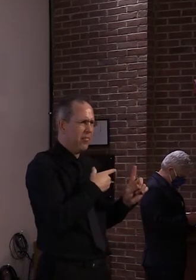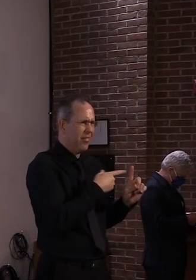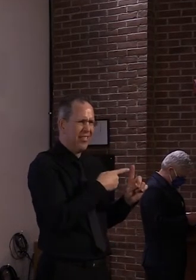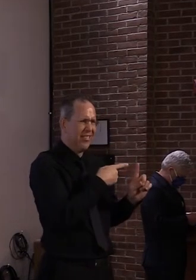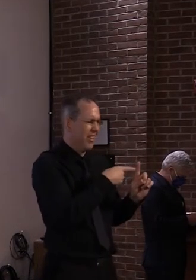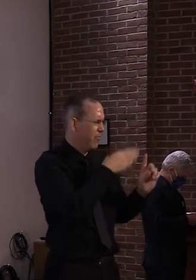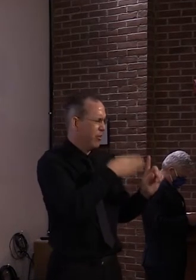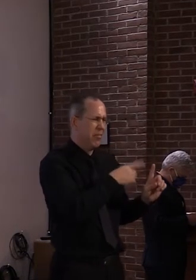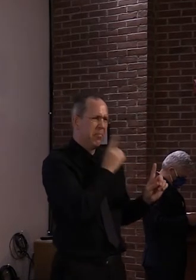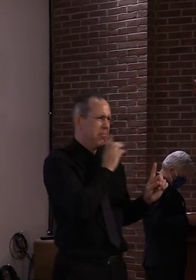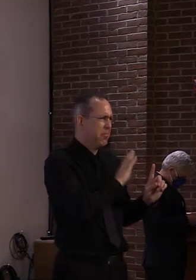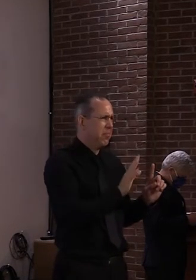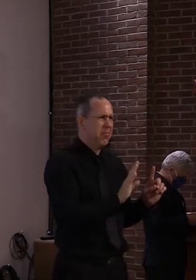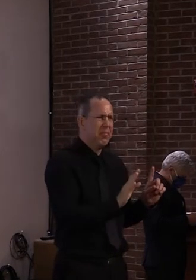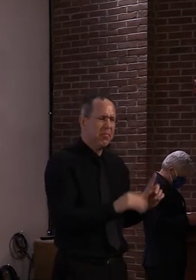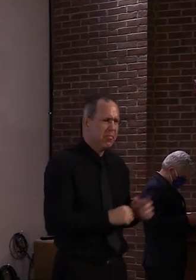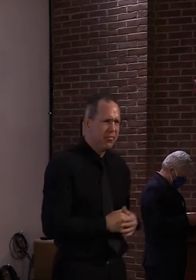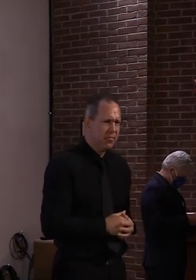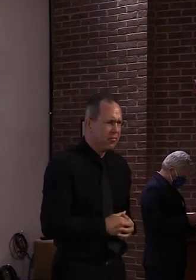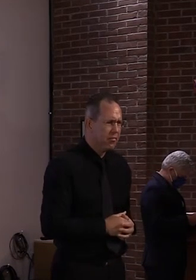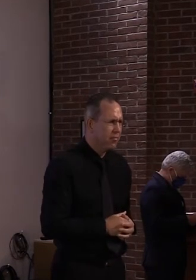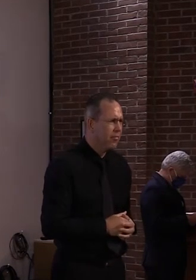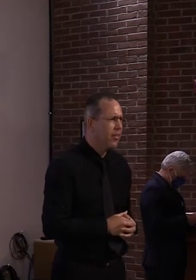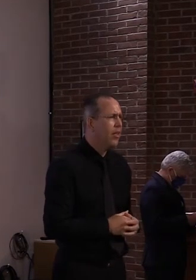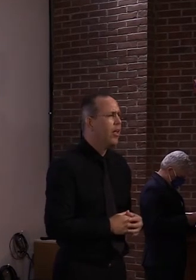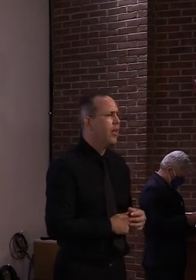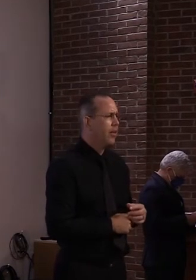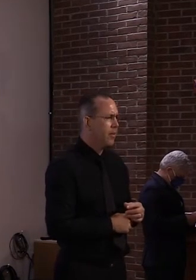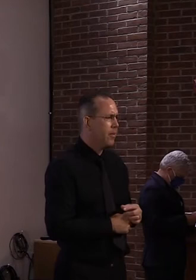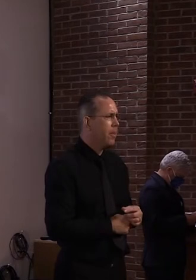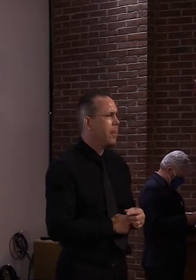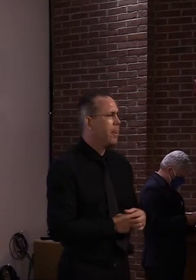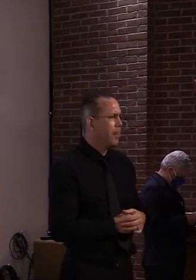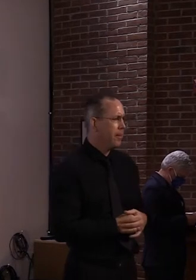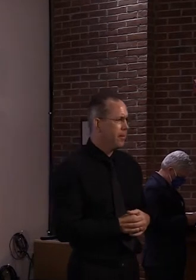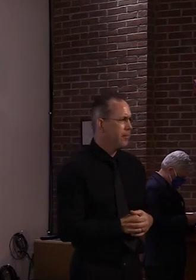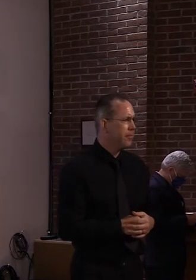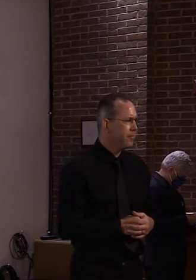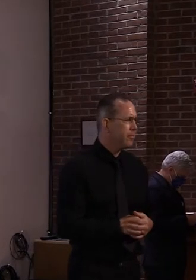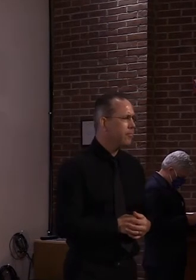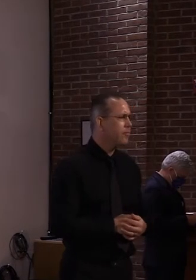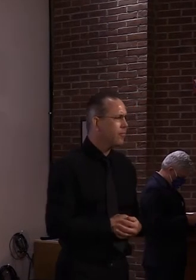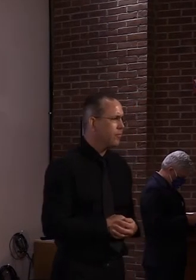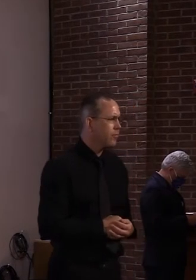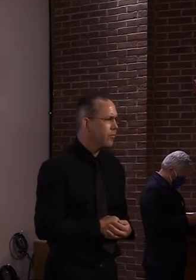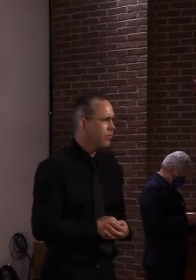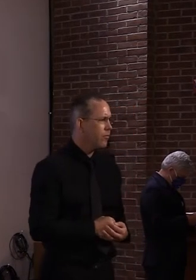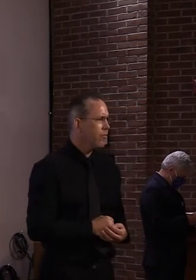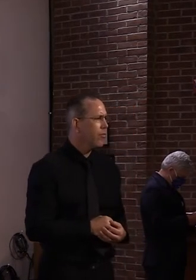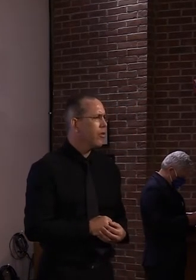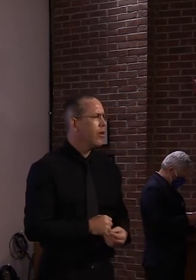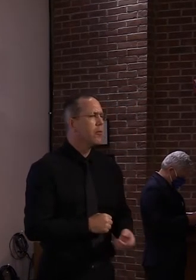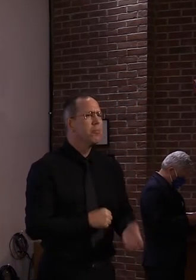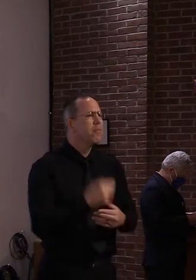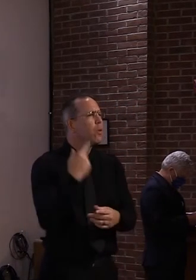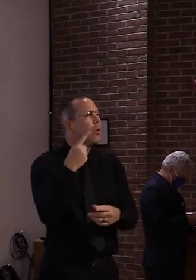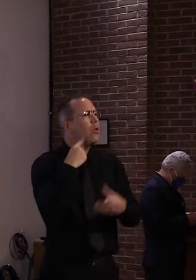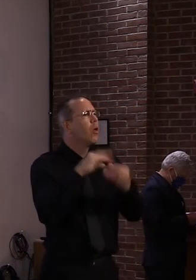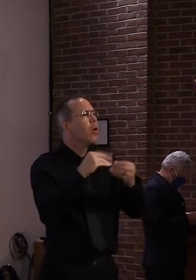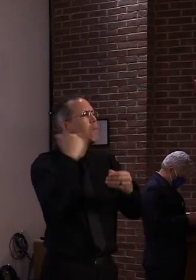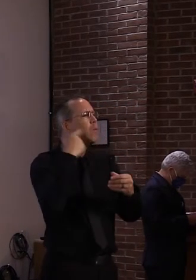the facilities based on statistician saying that people would be able to figure out